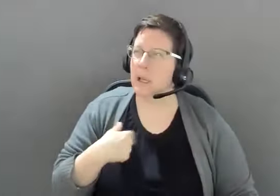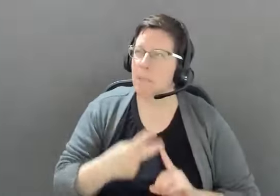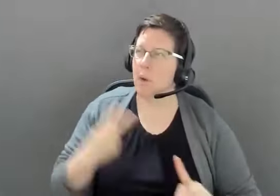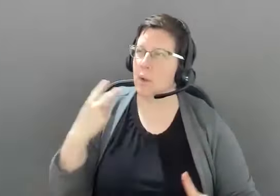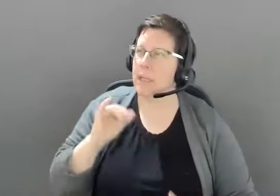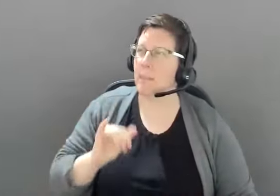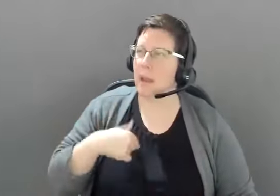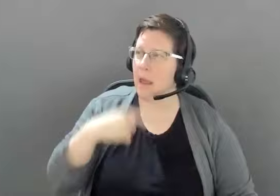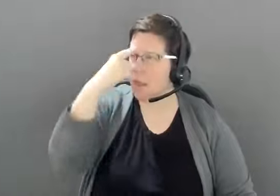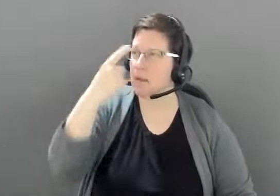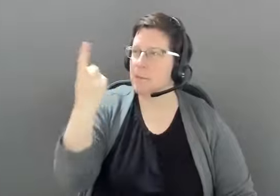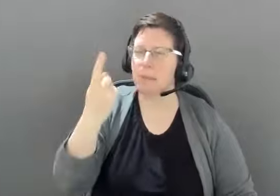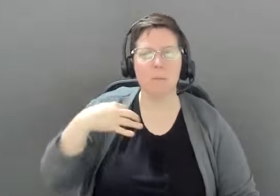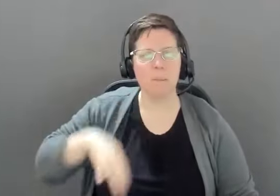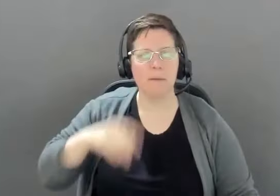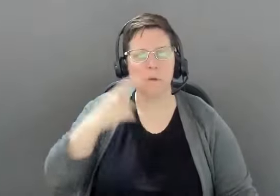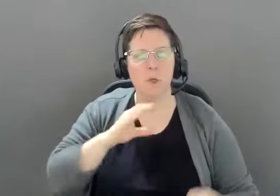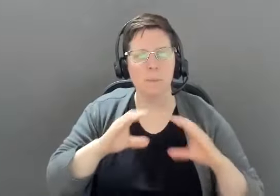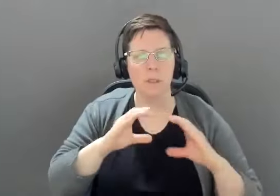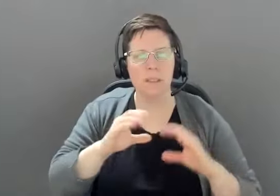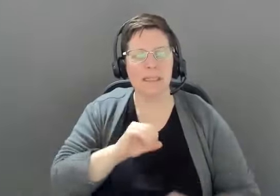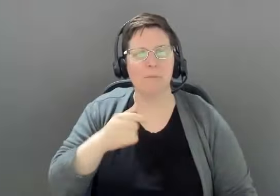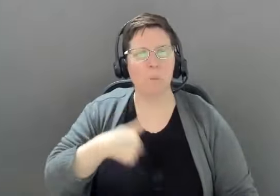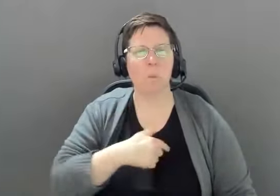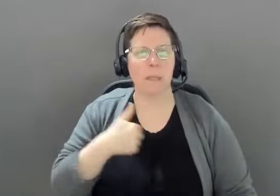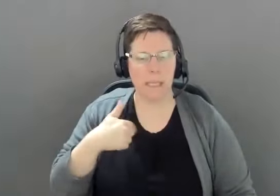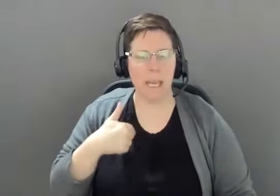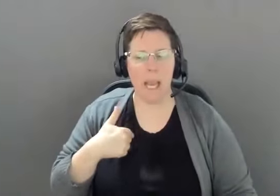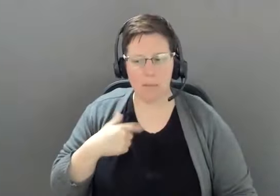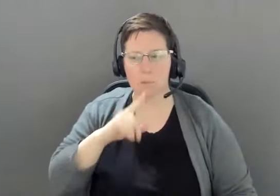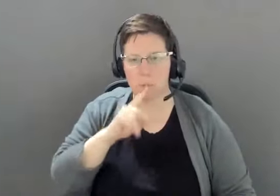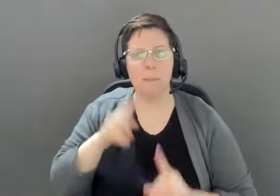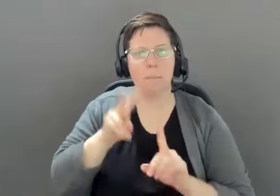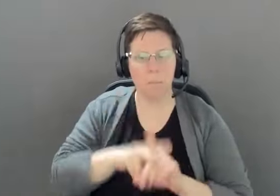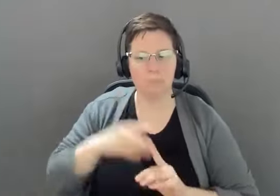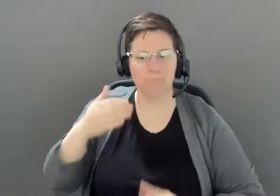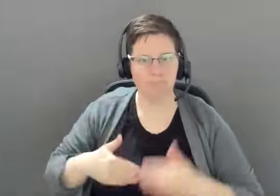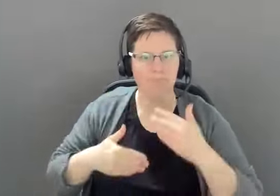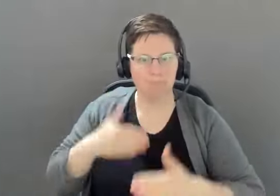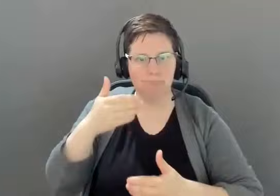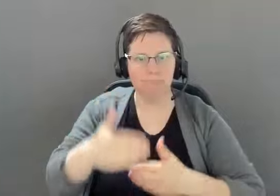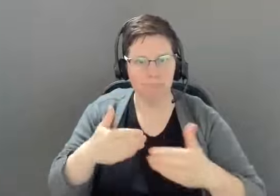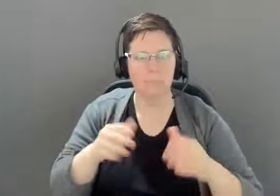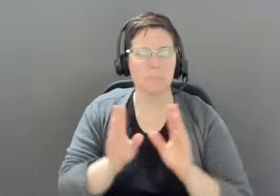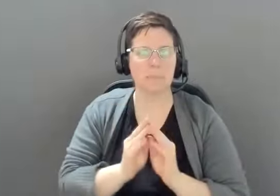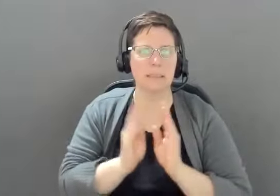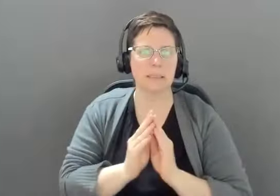been, more formal and regular scheduled meetings. But there's also an important piece of context that,